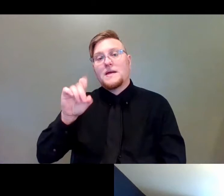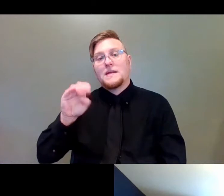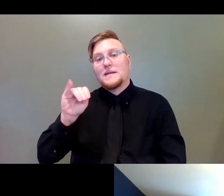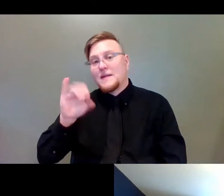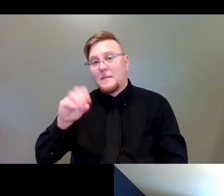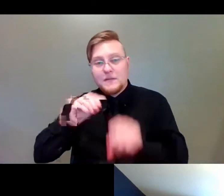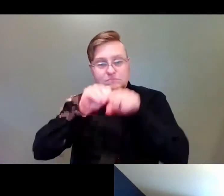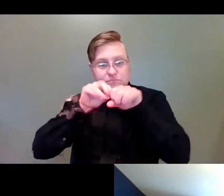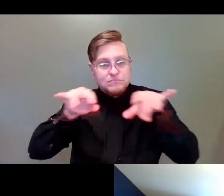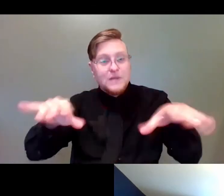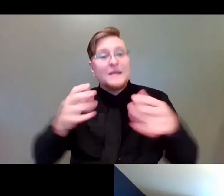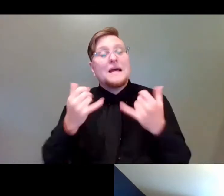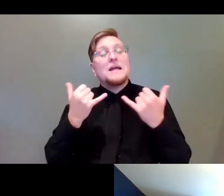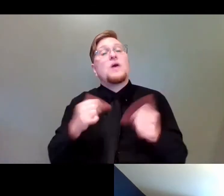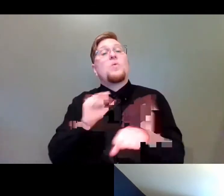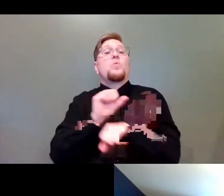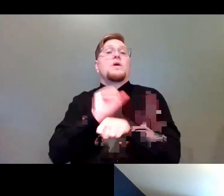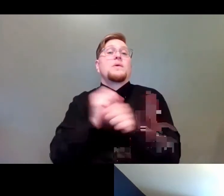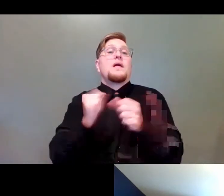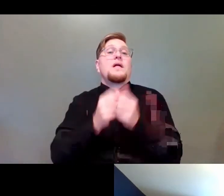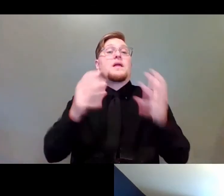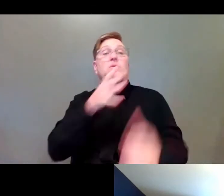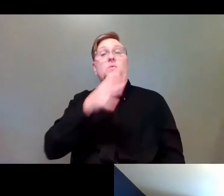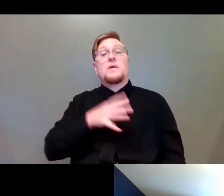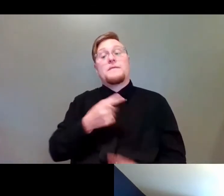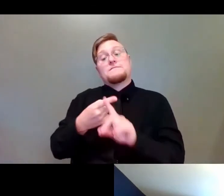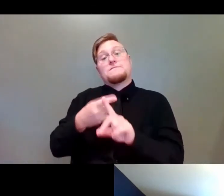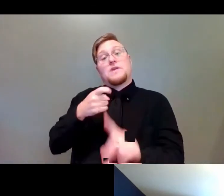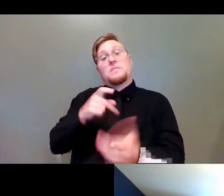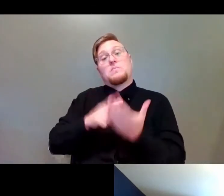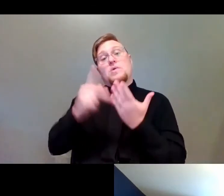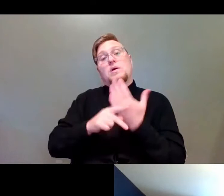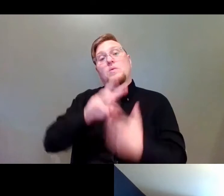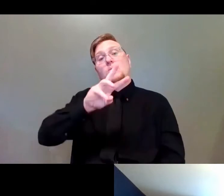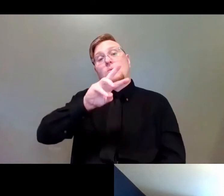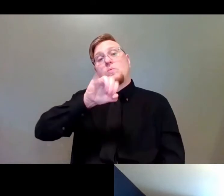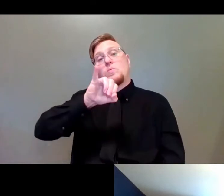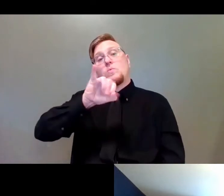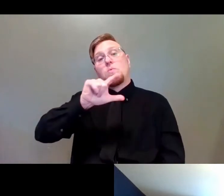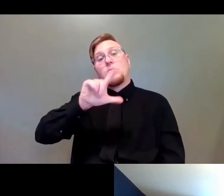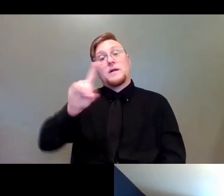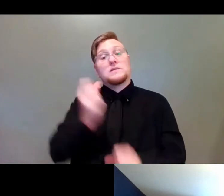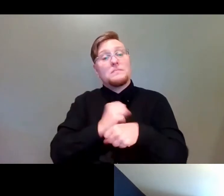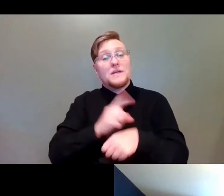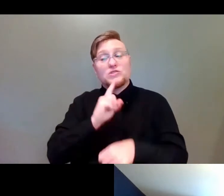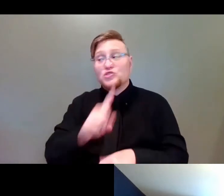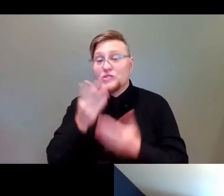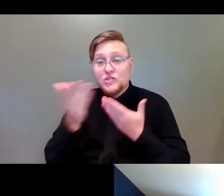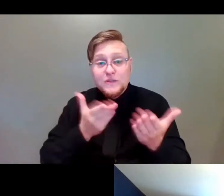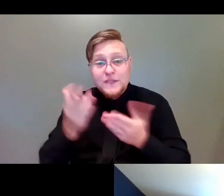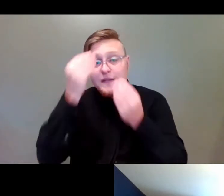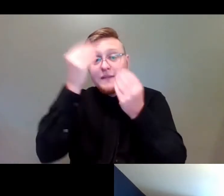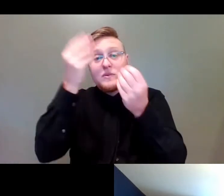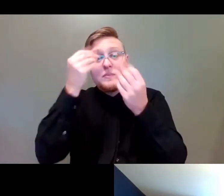a lot of our Wild women to make sure that all the services and the programs and the information they need, those